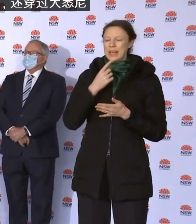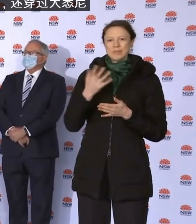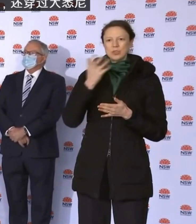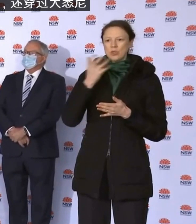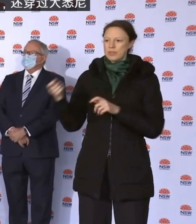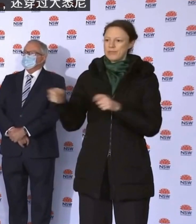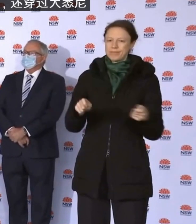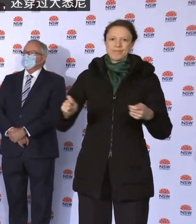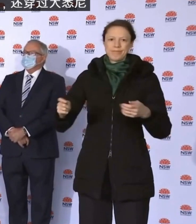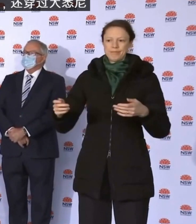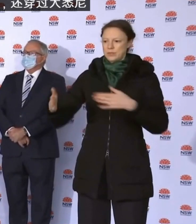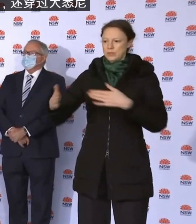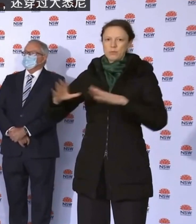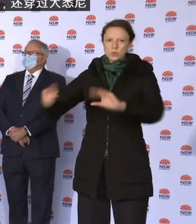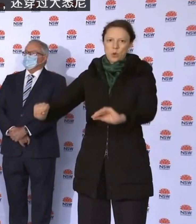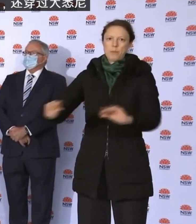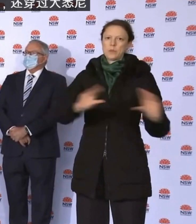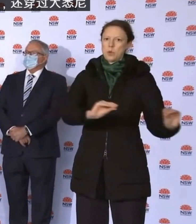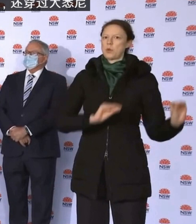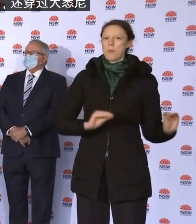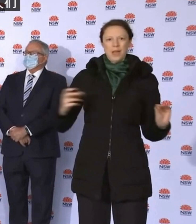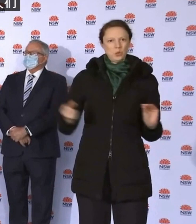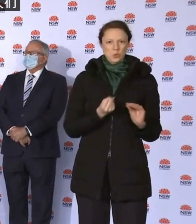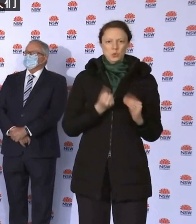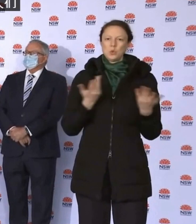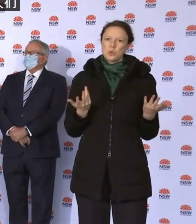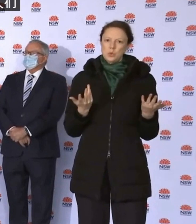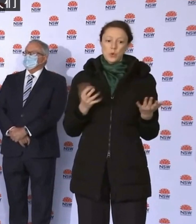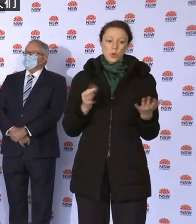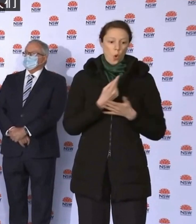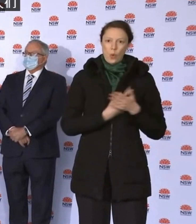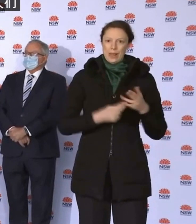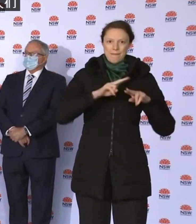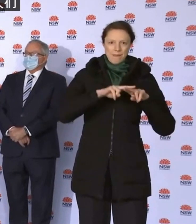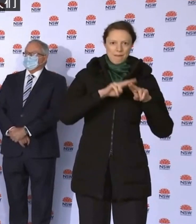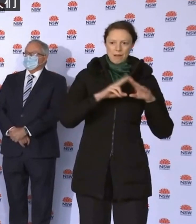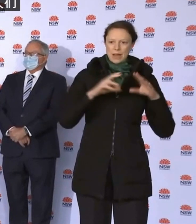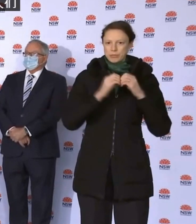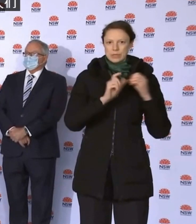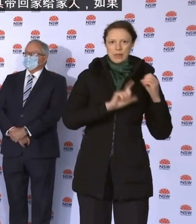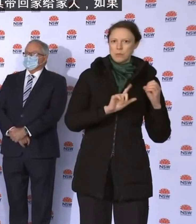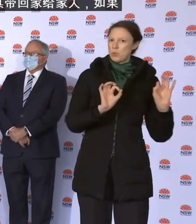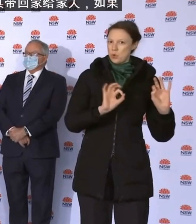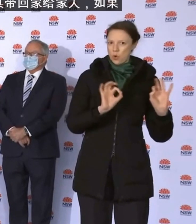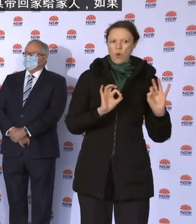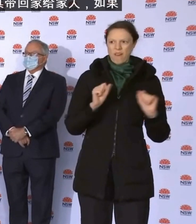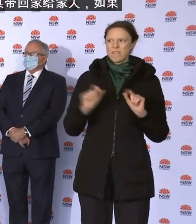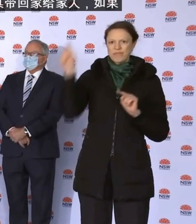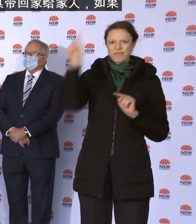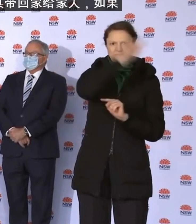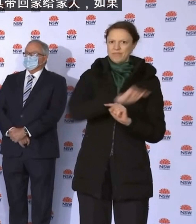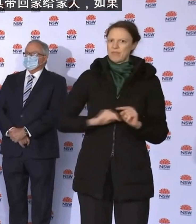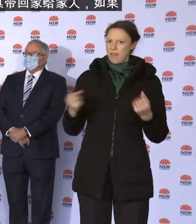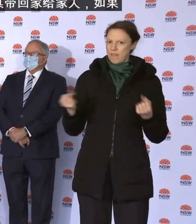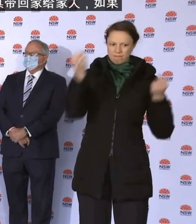cases coming all across Greater Sydney, not just in those 3 LGAs that we've highlighted. But then unfortunately people unknowingly might